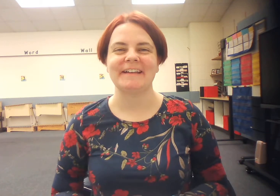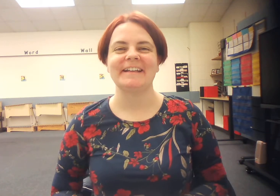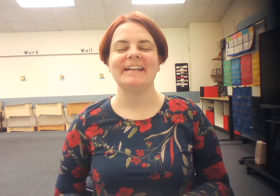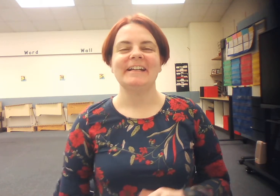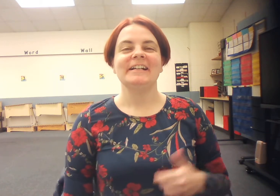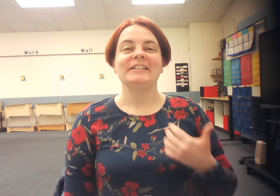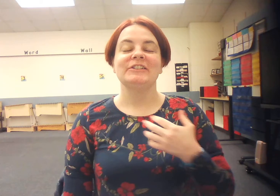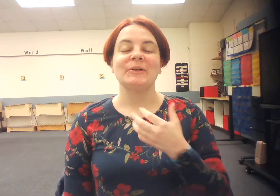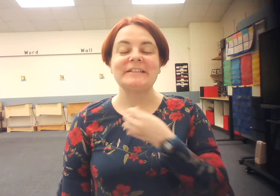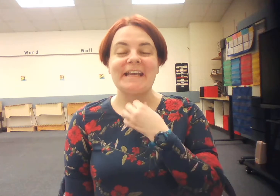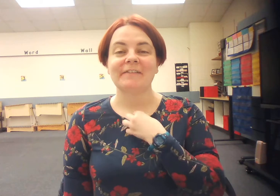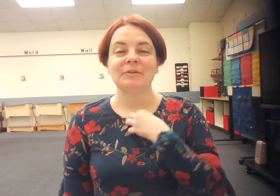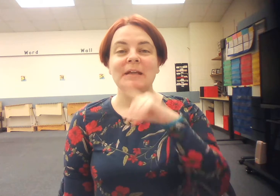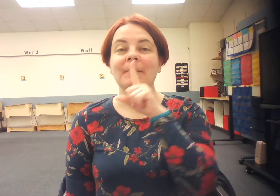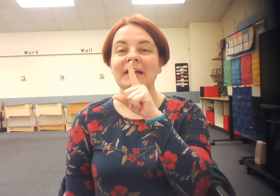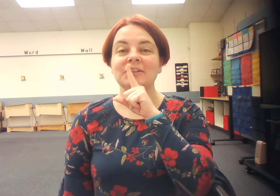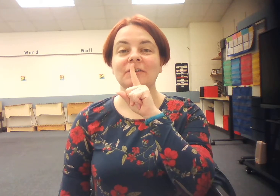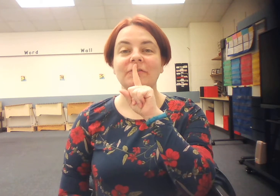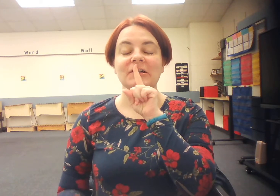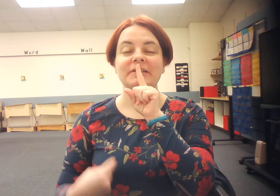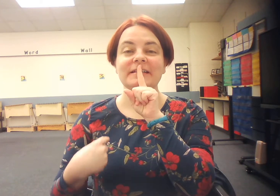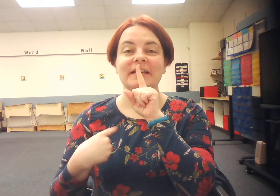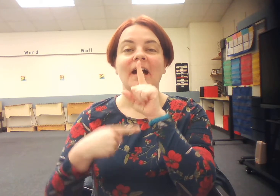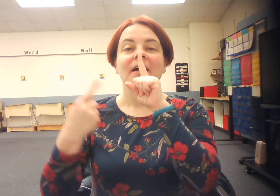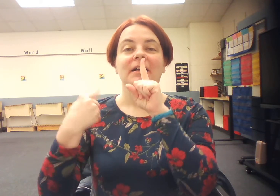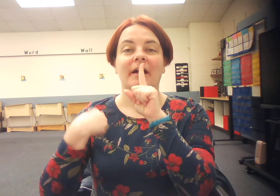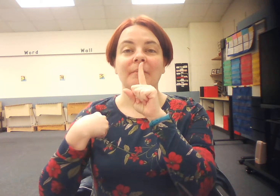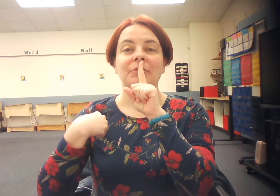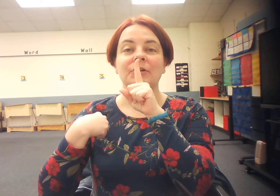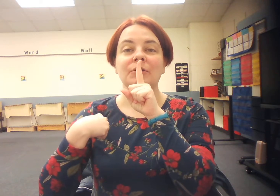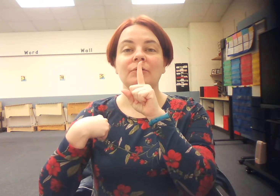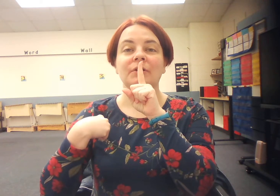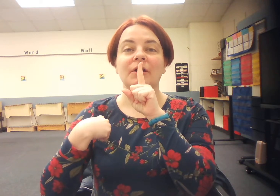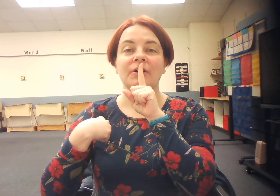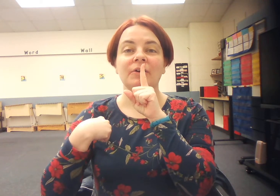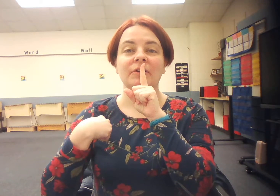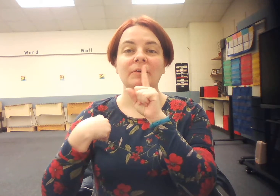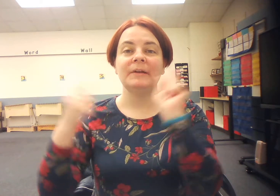so sing after me my turn first come through no hurry